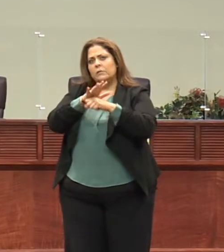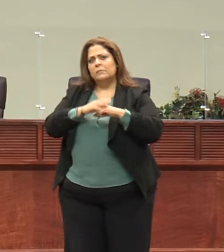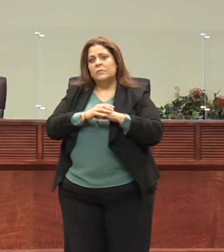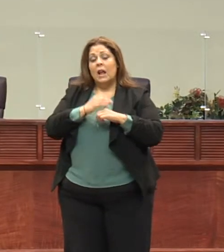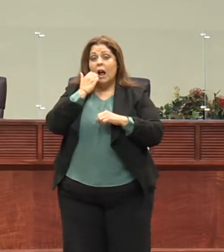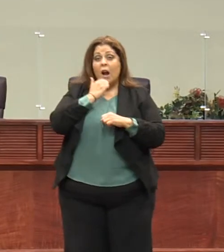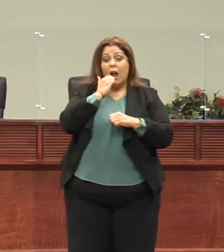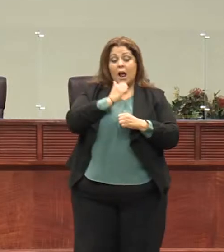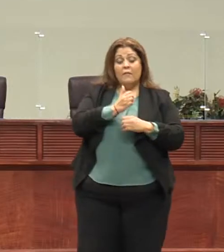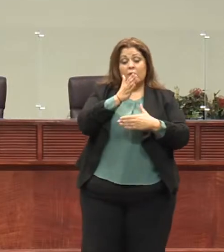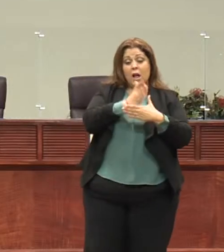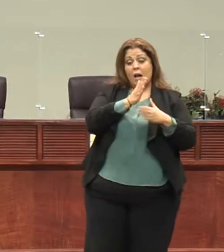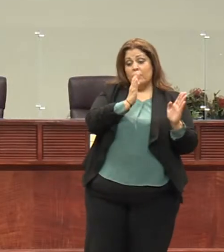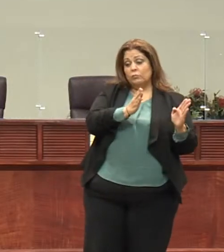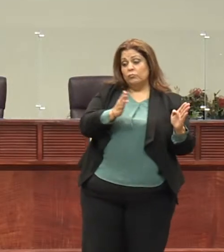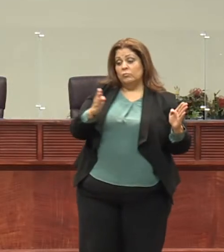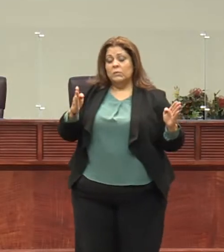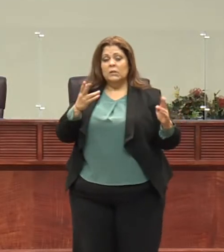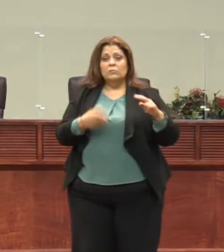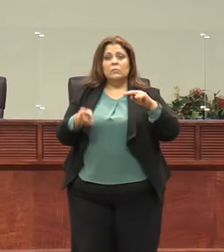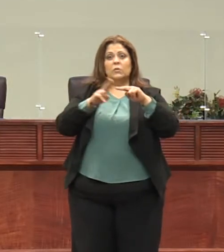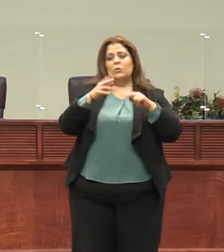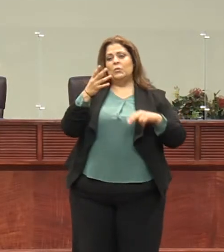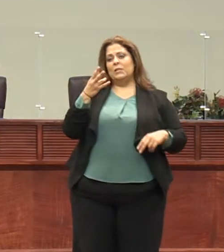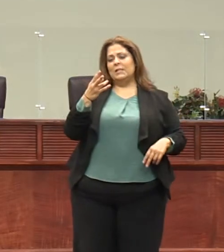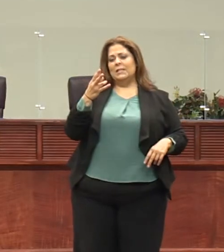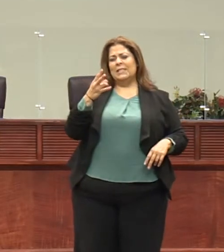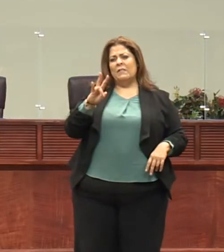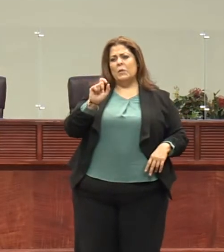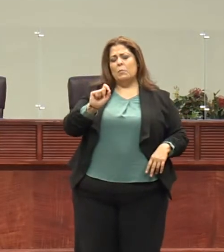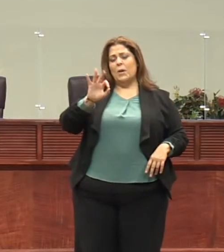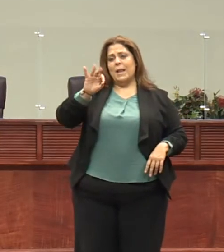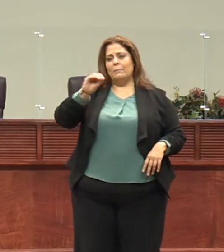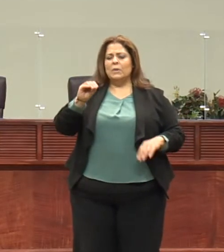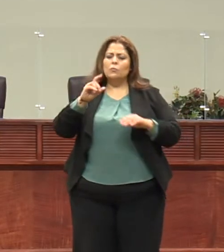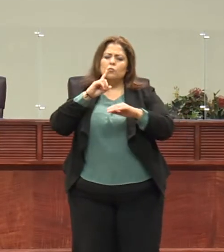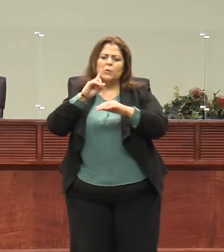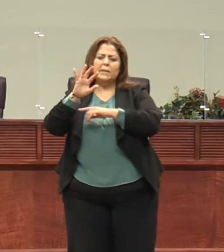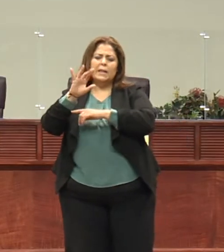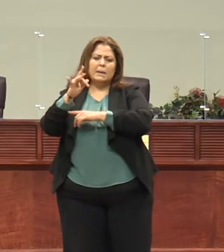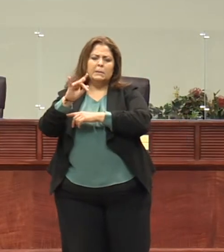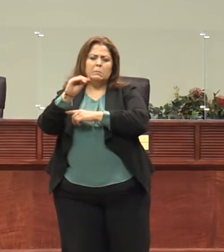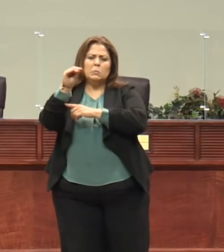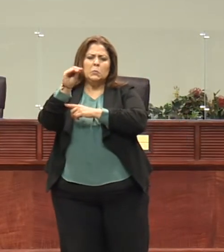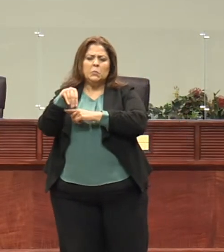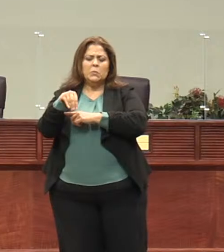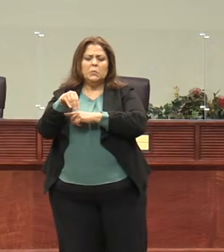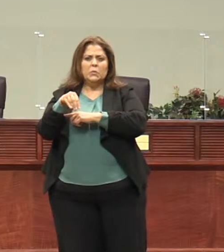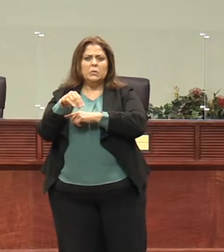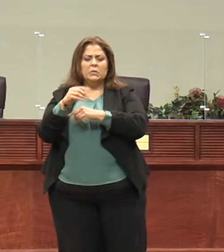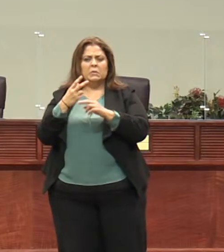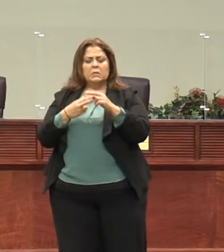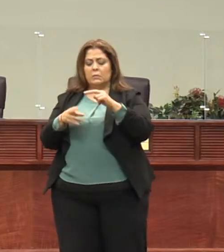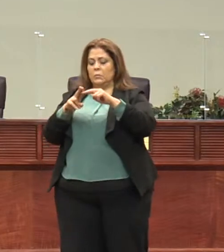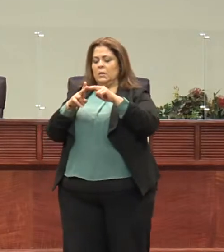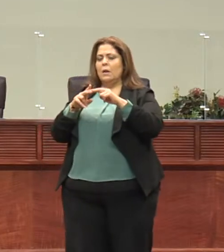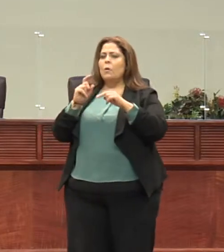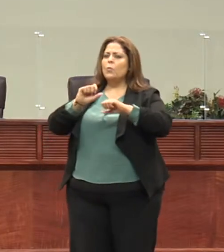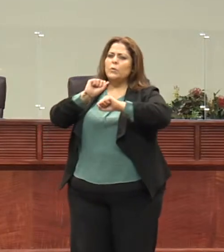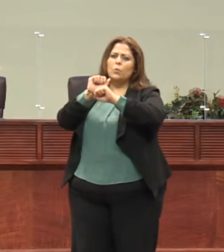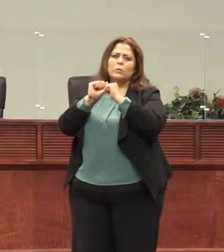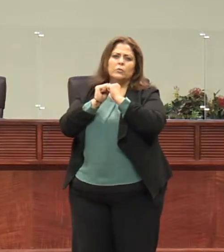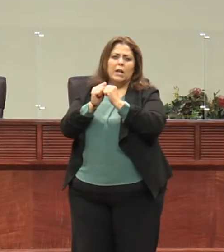approximately 17.97% or 18%. We must work together in order to get these numbers